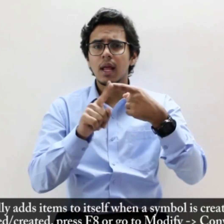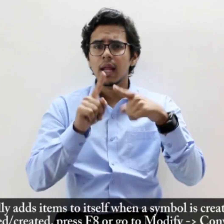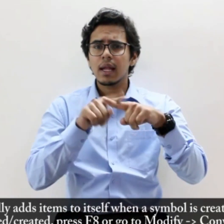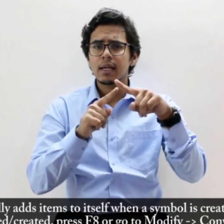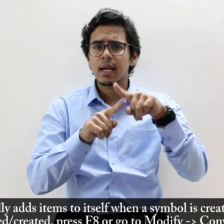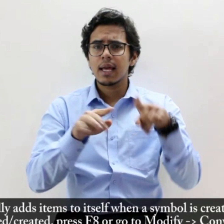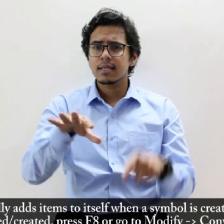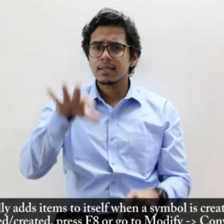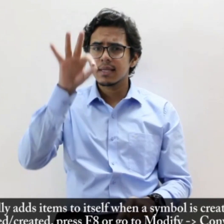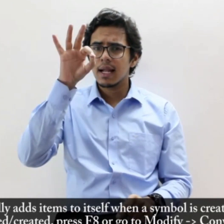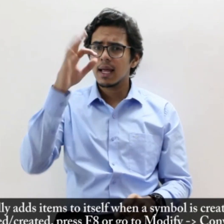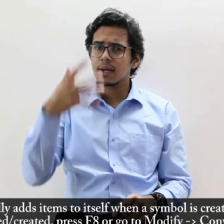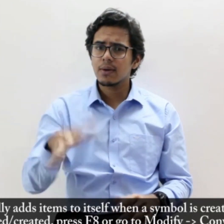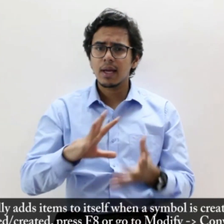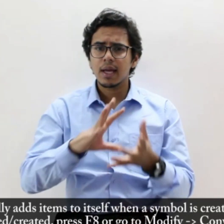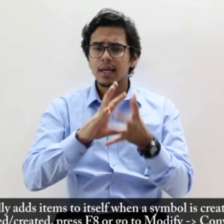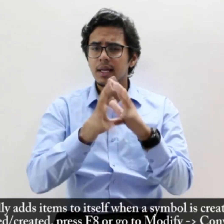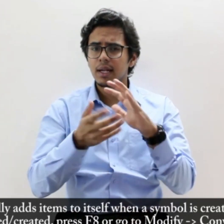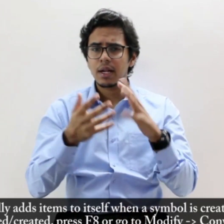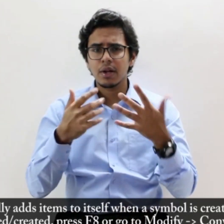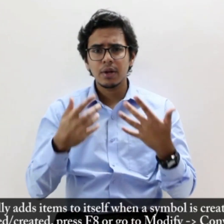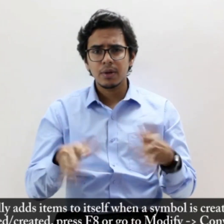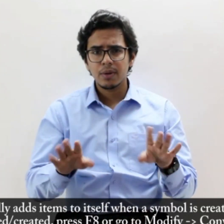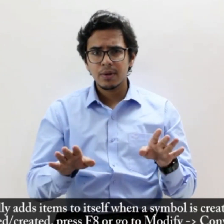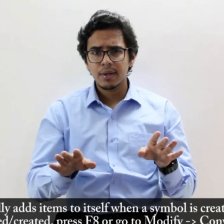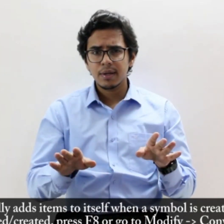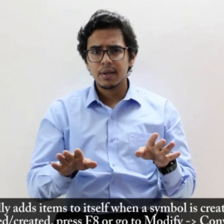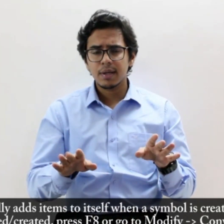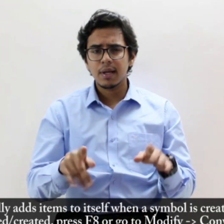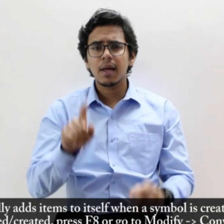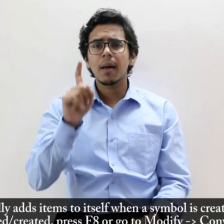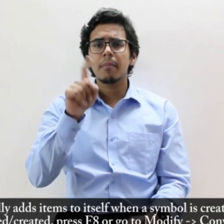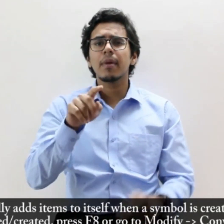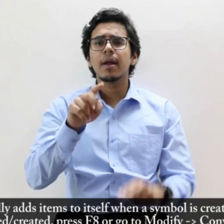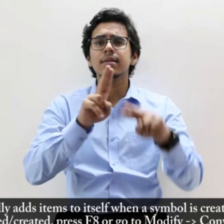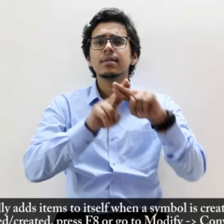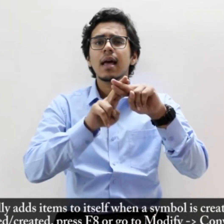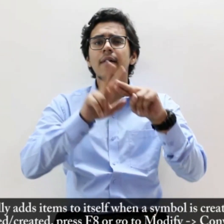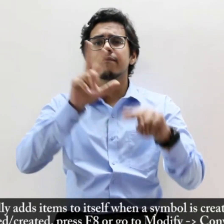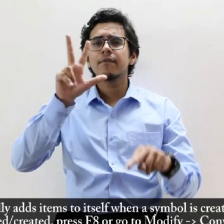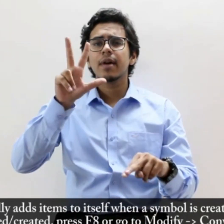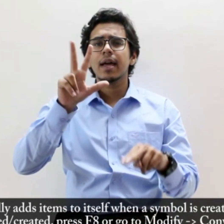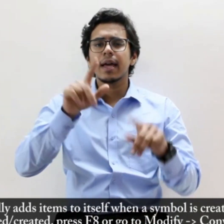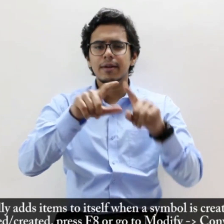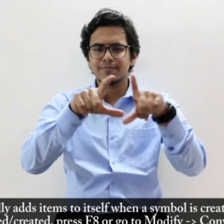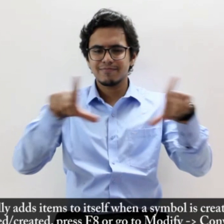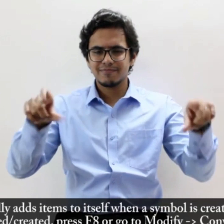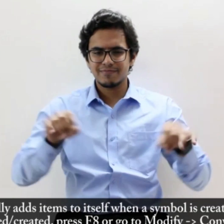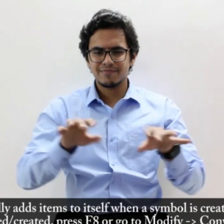created, press F8 or go to Modify and convert to symbol.